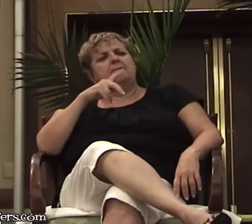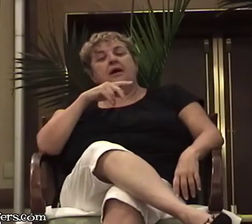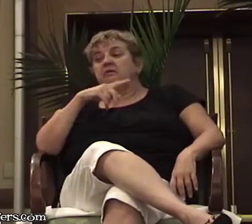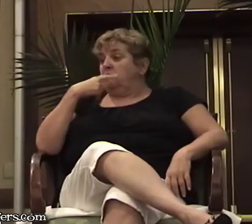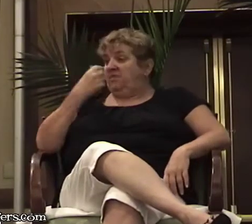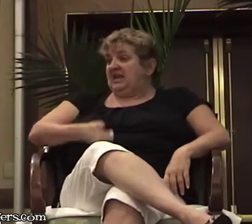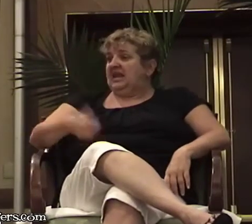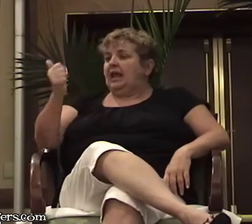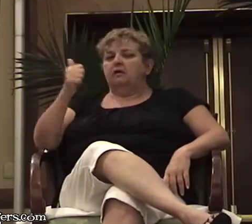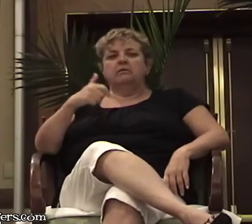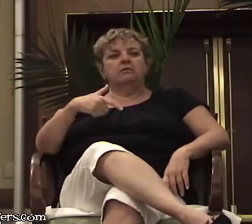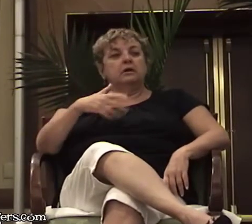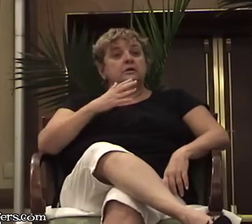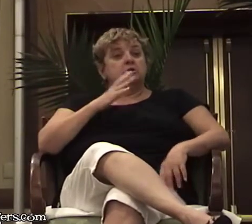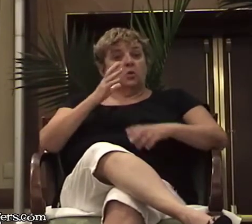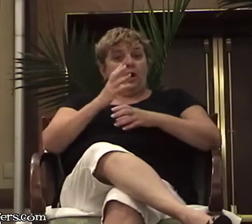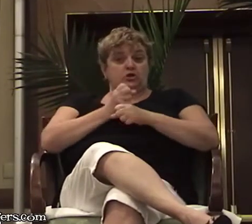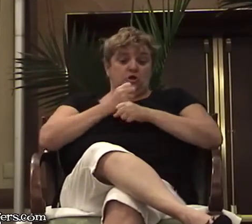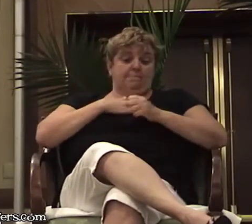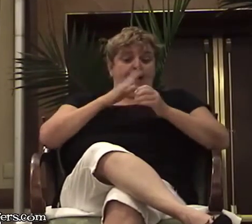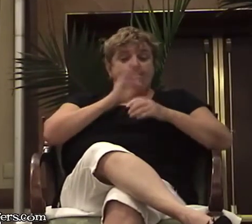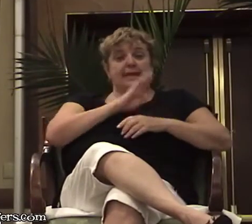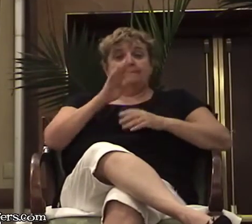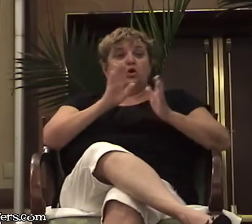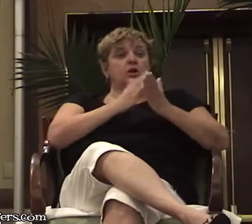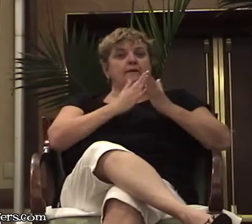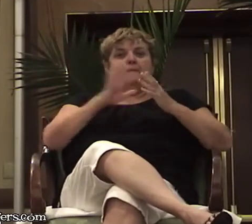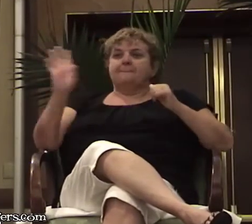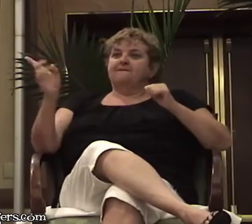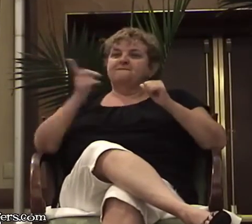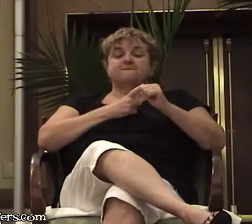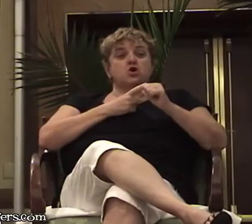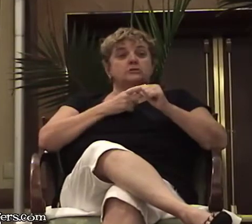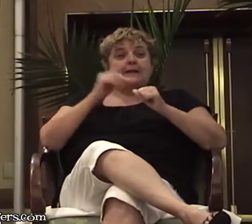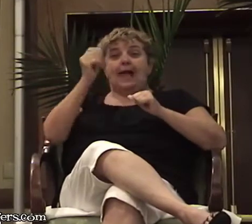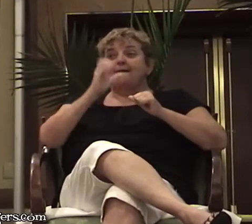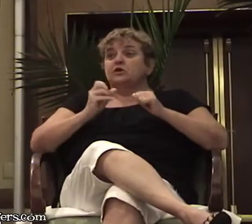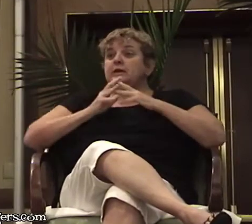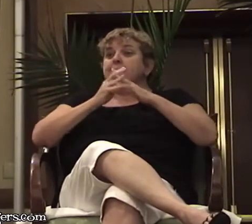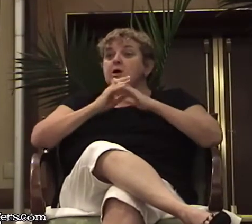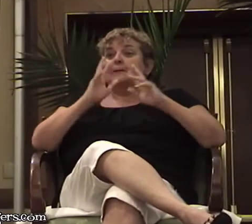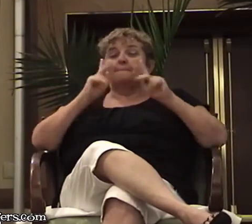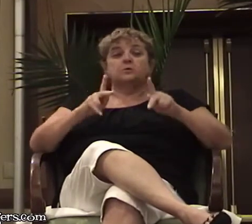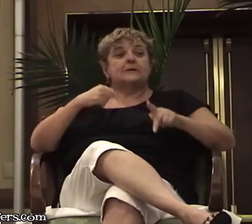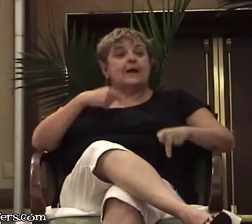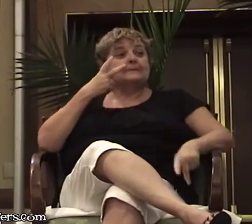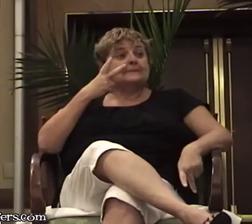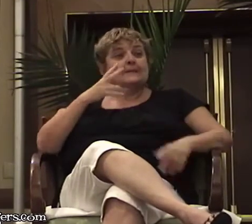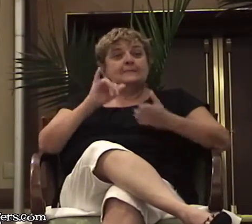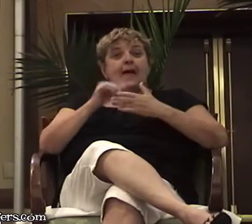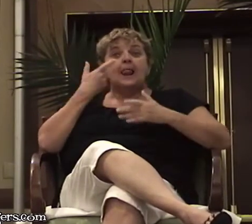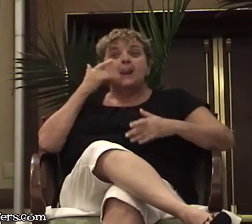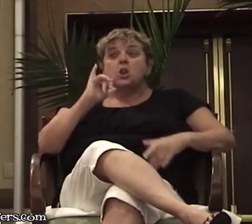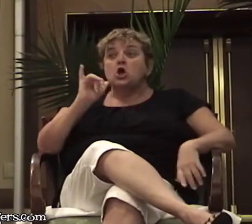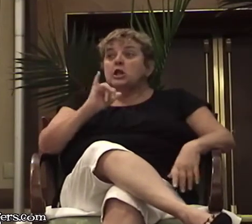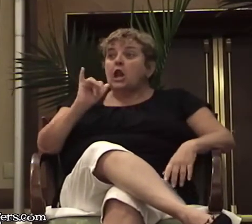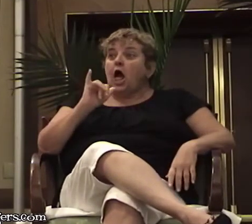my big book. I said, the first African-American person I see that look like they're drunk, I'm going to carry the message of